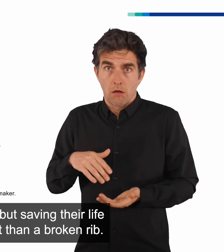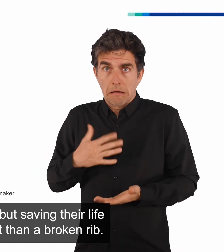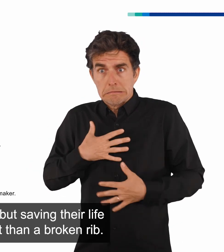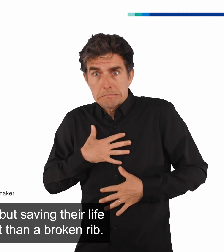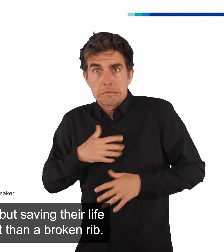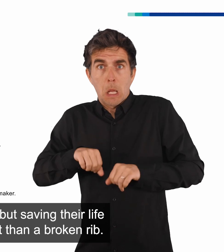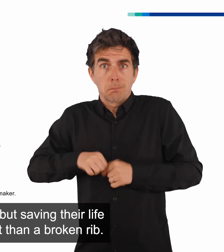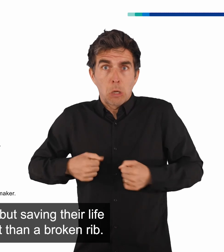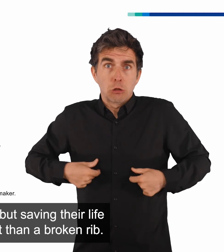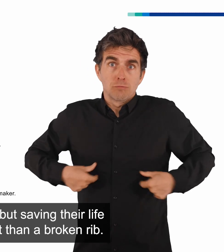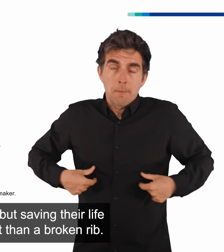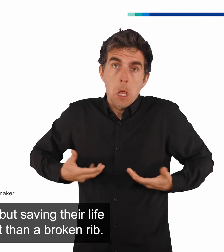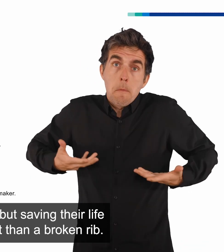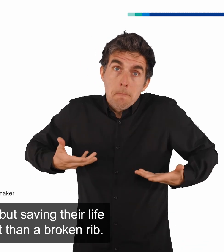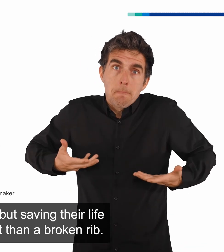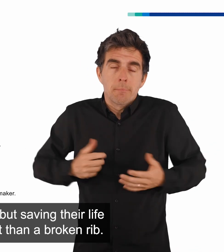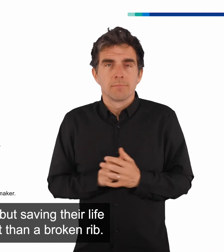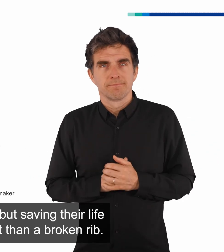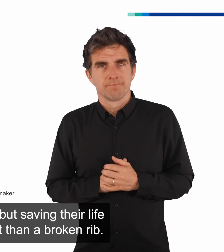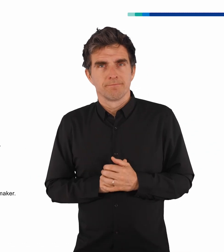Soft compressions won't be effective.